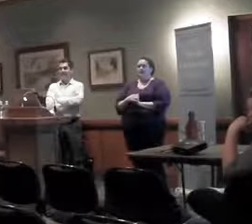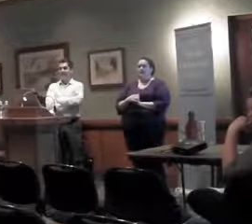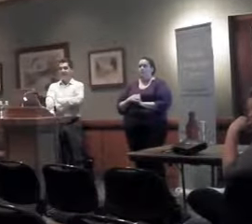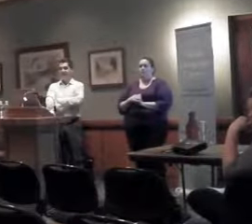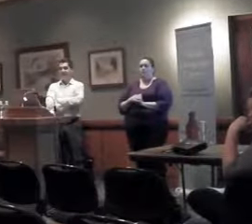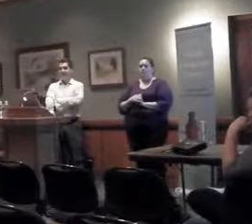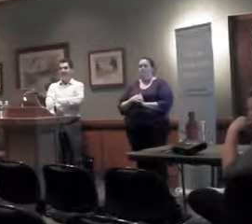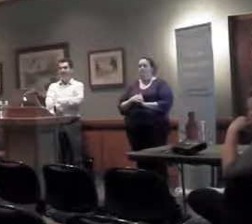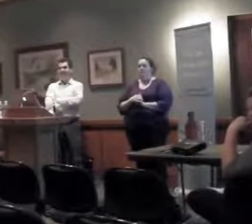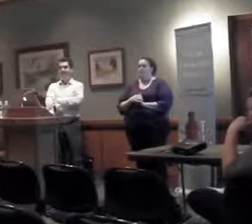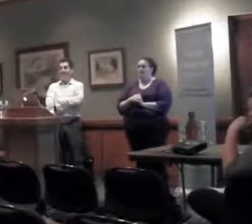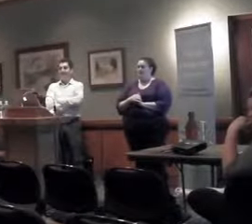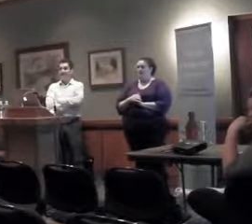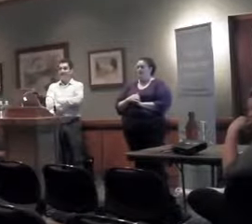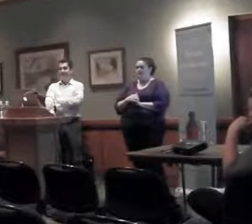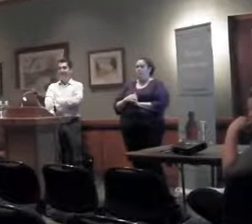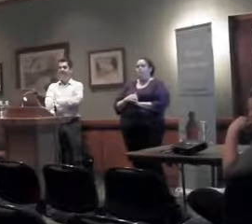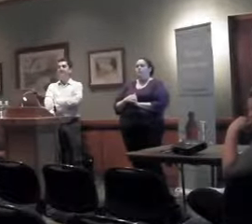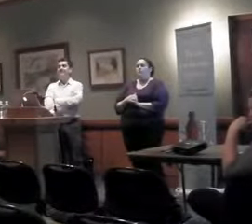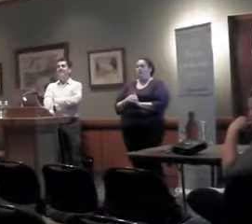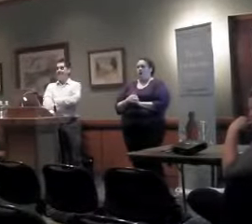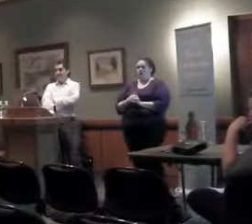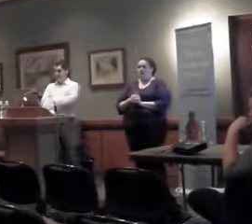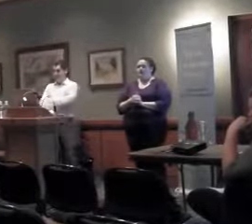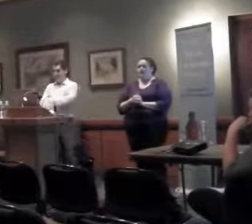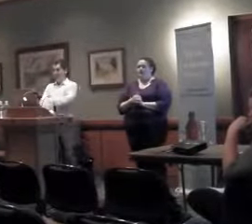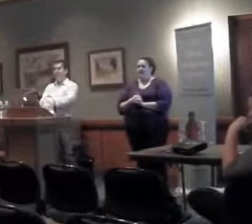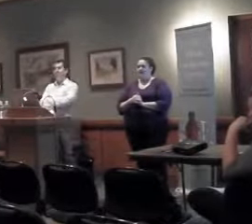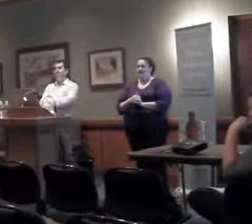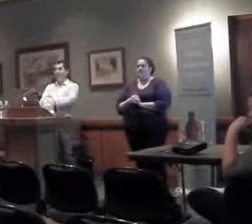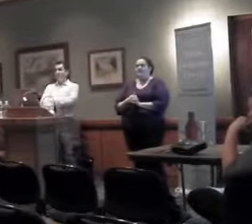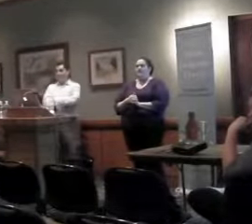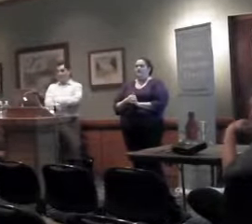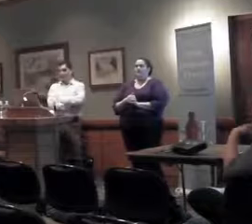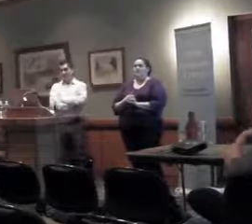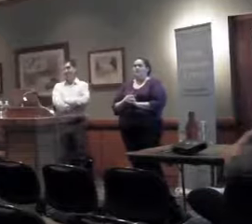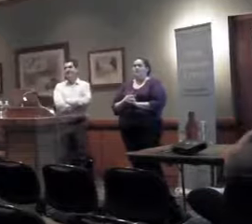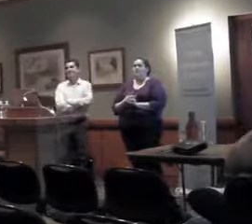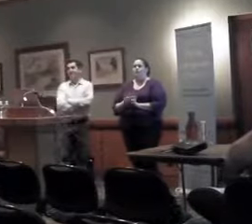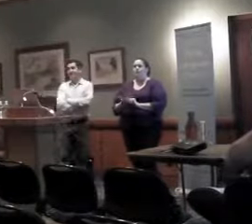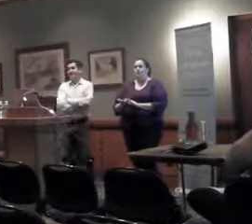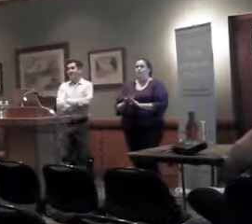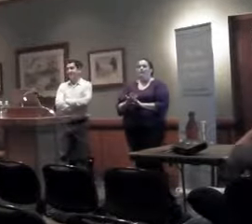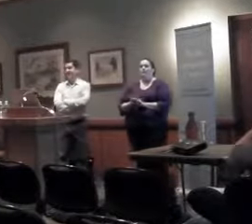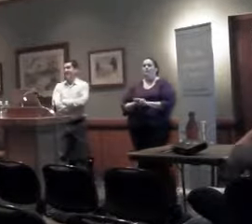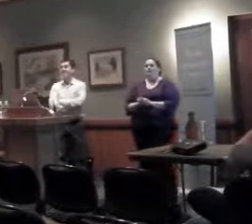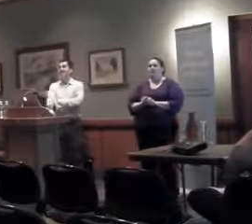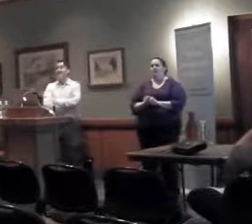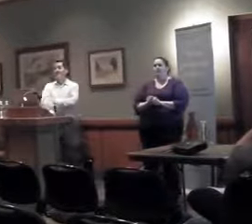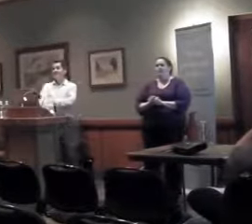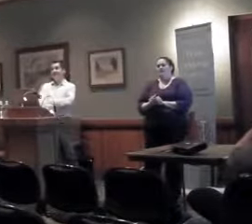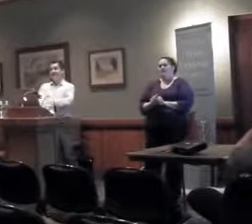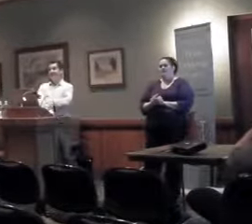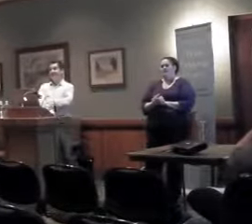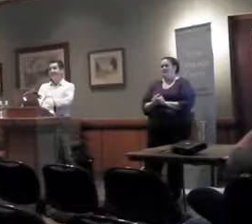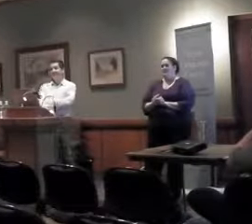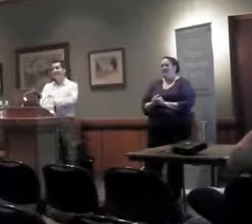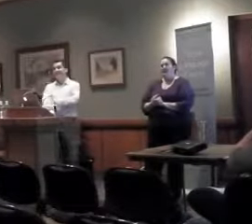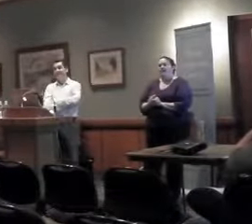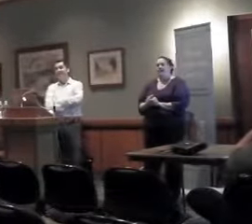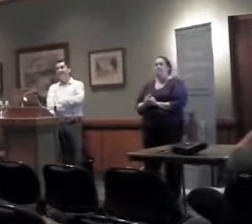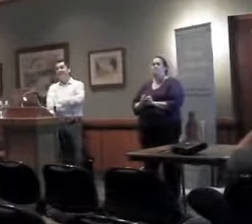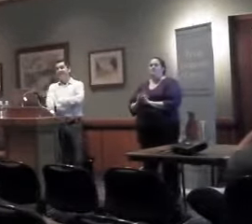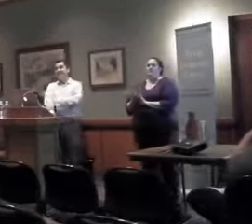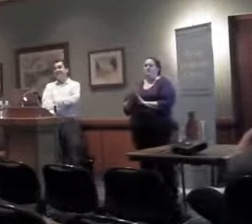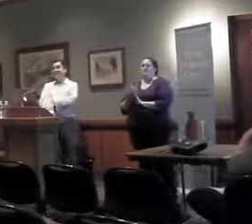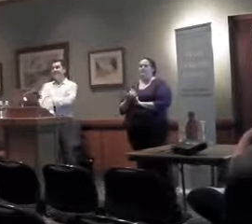They've made it known to all the people in Texas so that we offer that class. And so enrollment has gone up. Maybe other states have